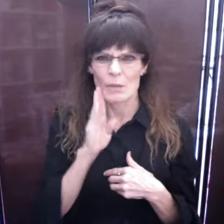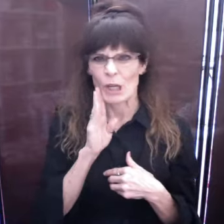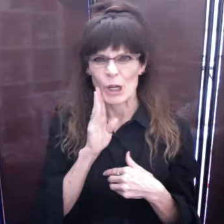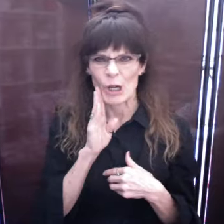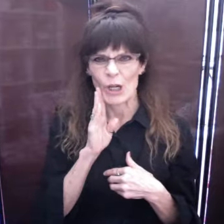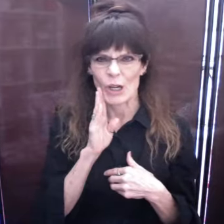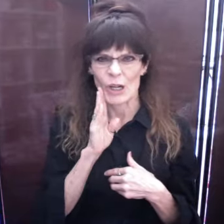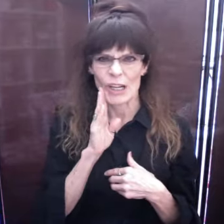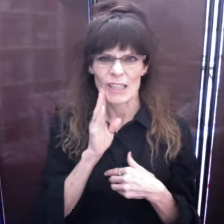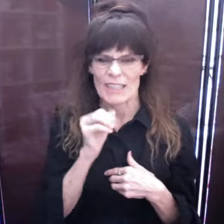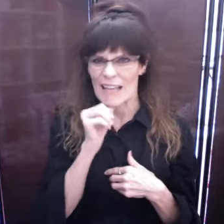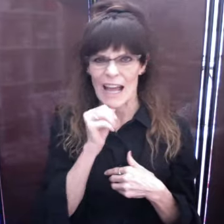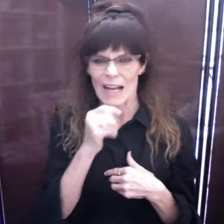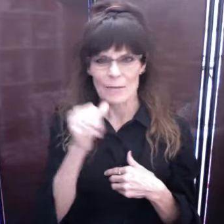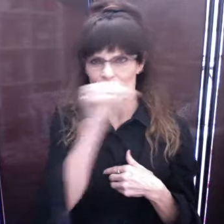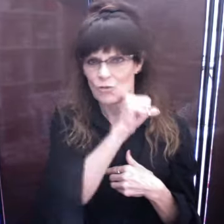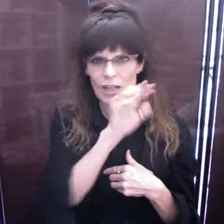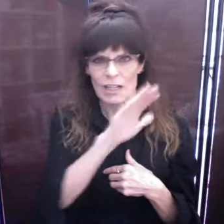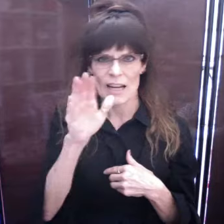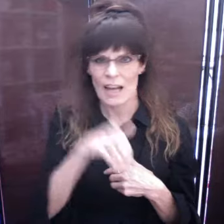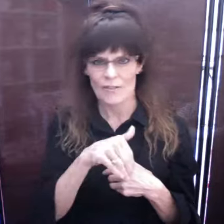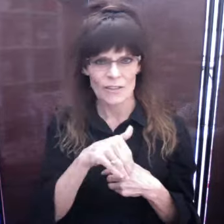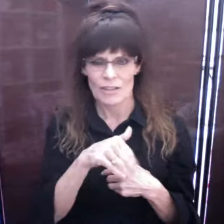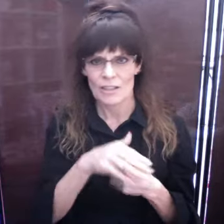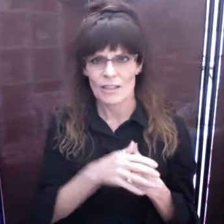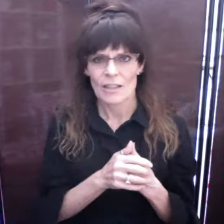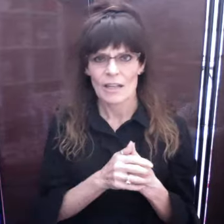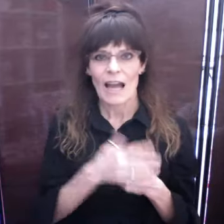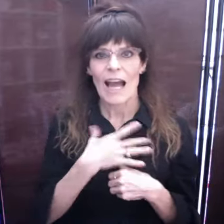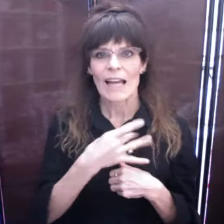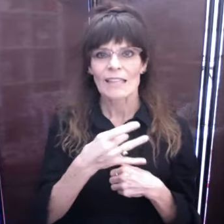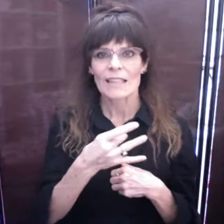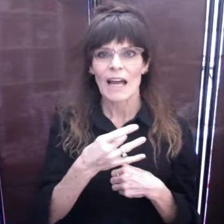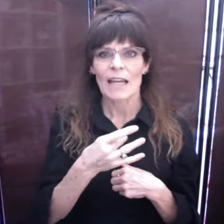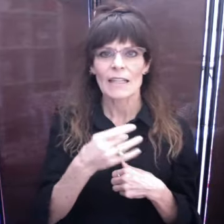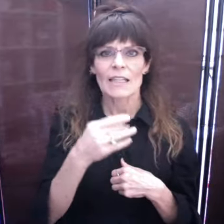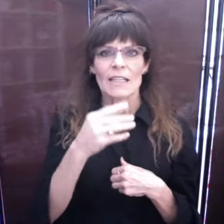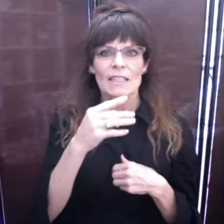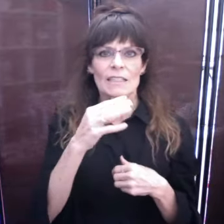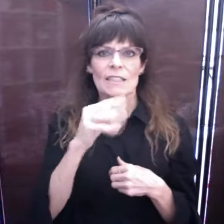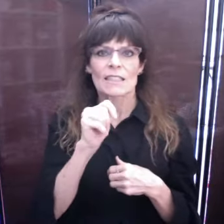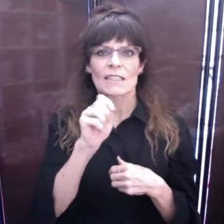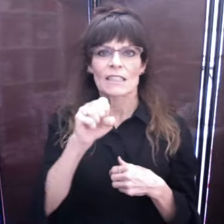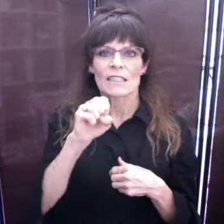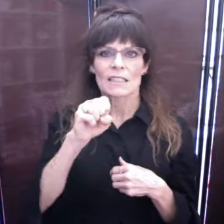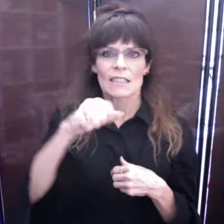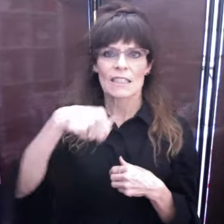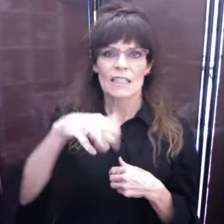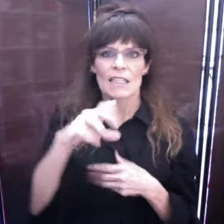done the trick for me. It never got me where I want to go. I like white tequila, salt and lime. I like Cisco. I like wild Irish